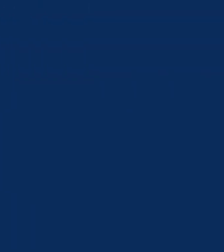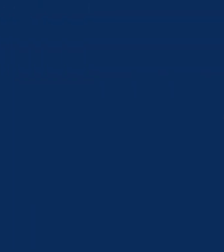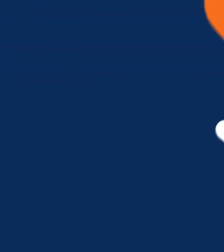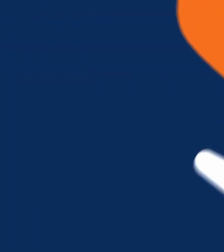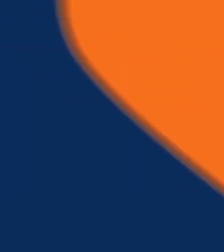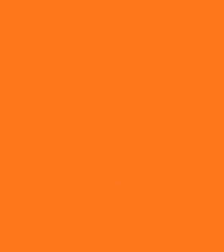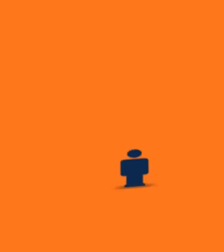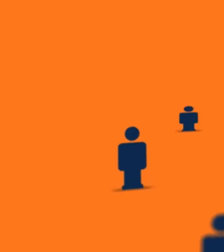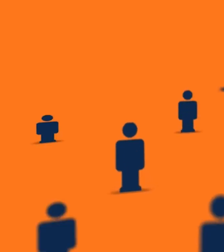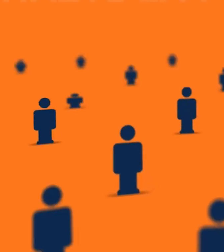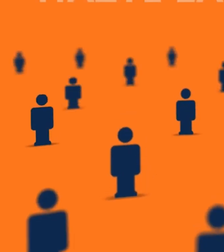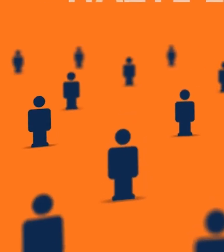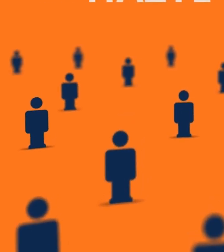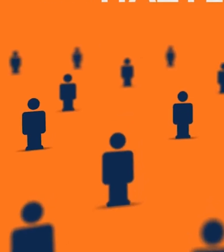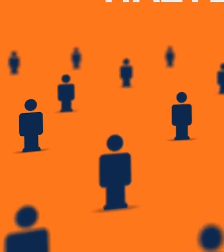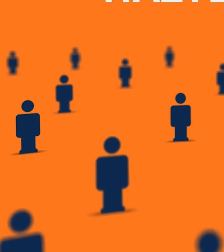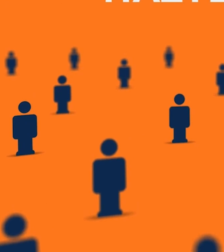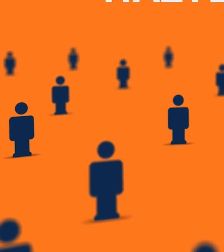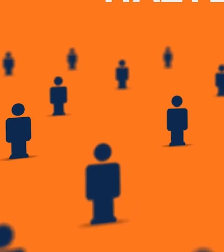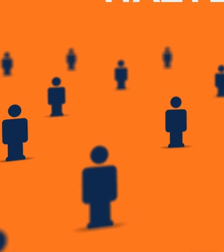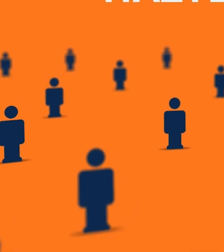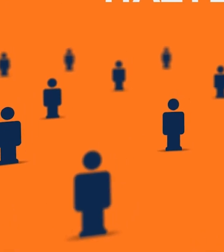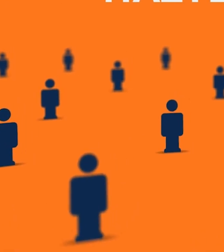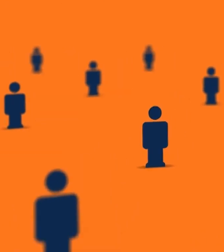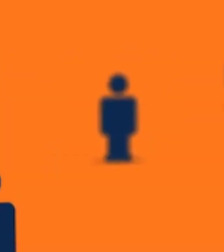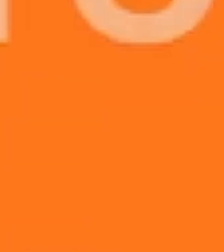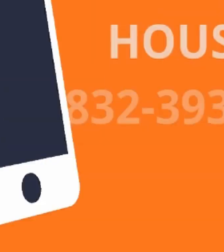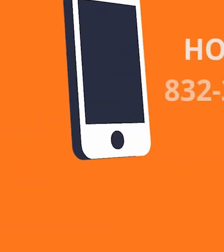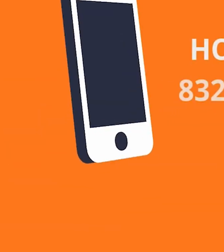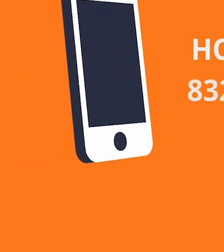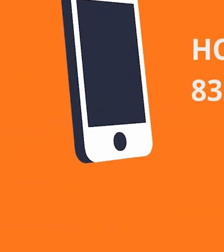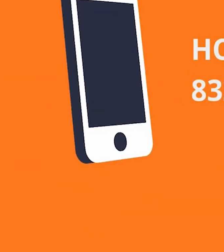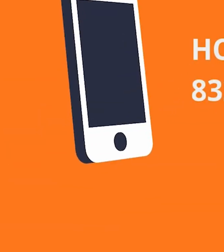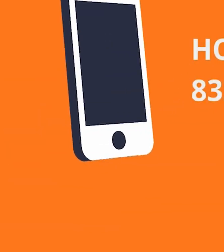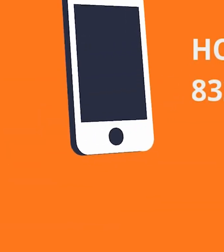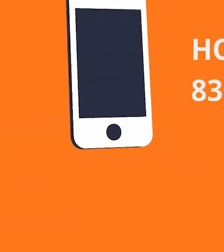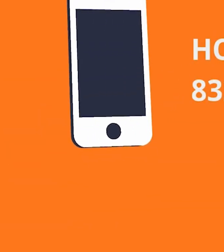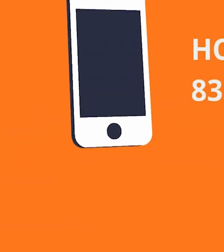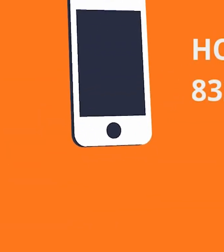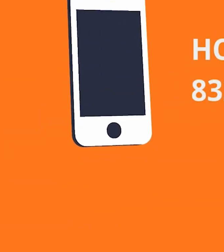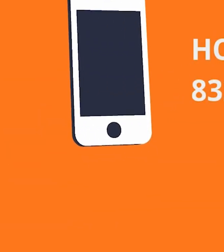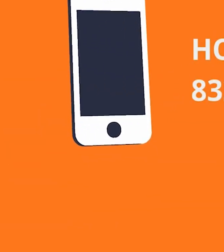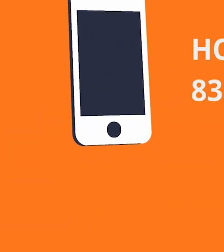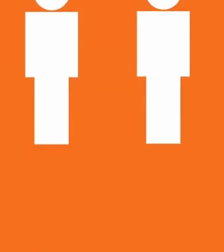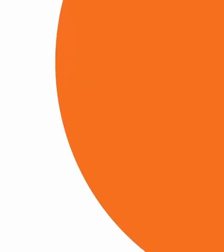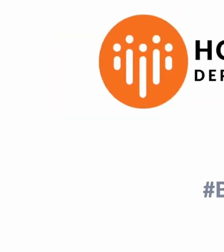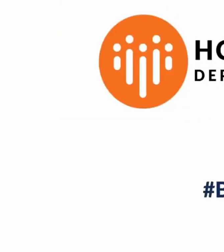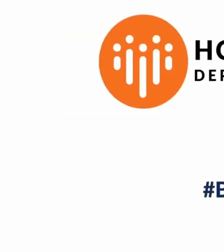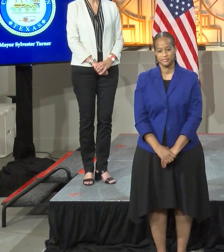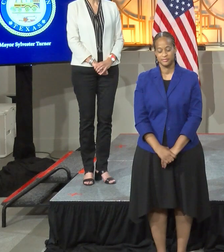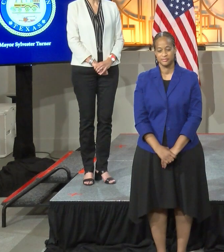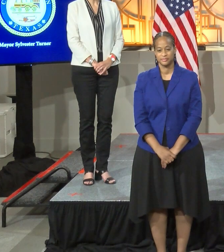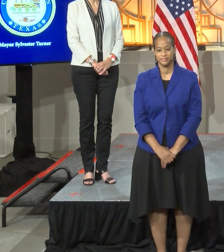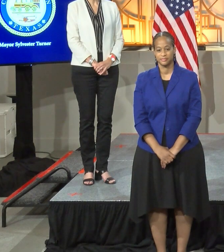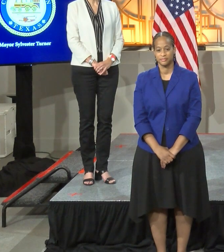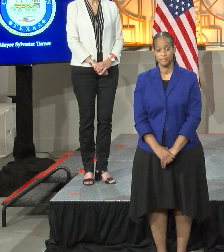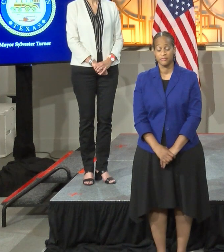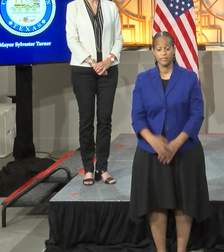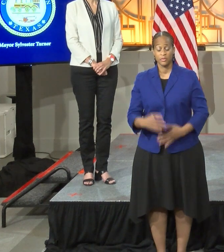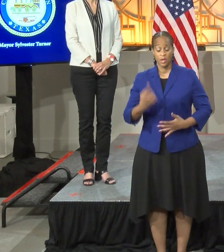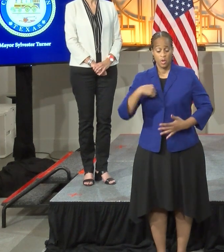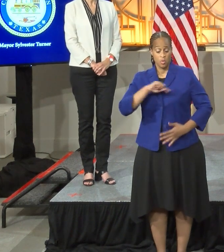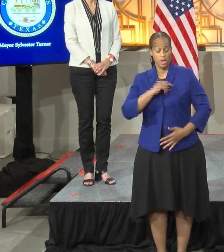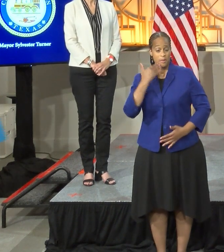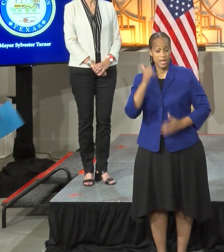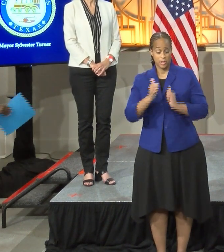salvar vidas. Hay que ser mejor y hacernos la prueba. Esta pandemia solo puede terminar si trabajamos juntos. We're better